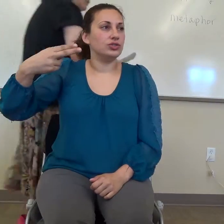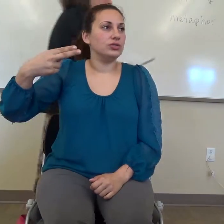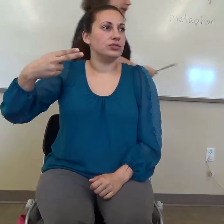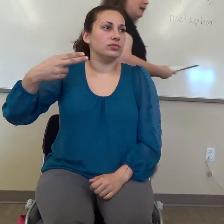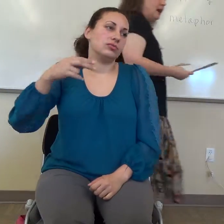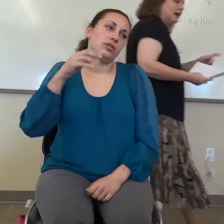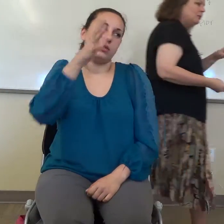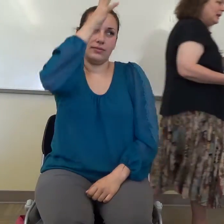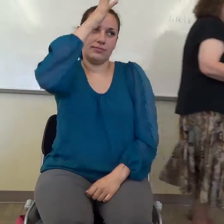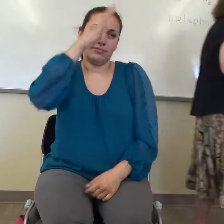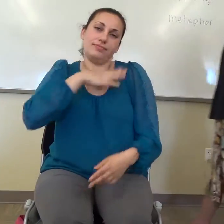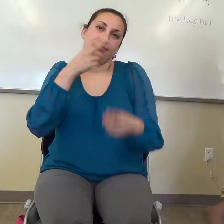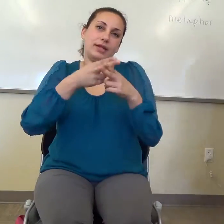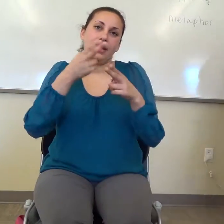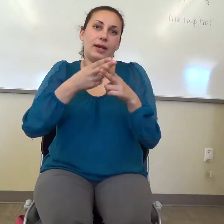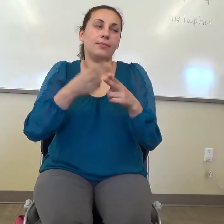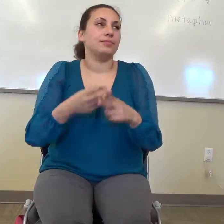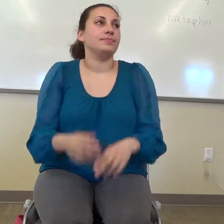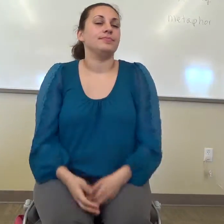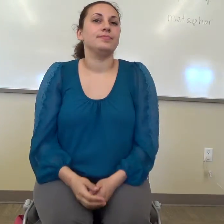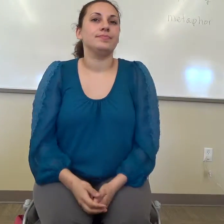and I will have that back for the midterm